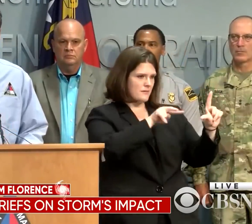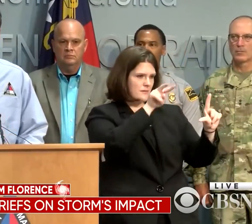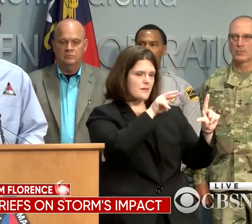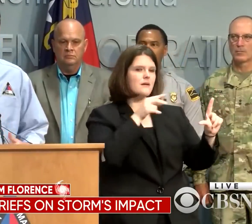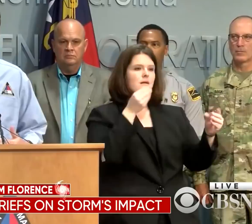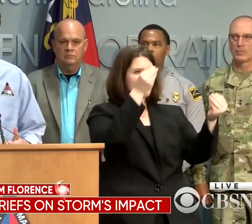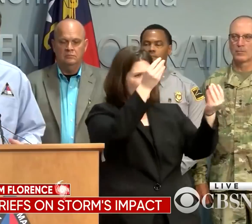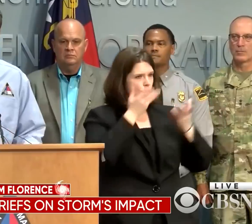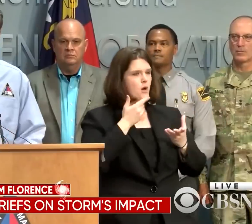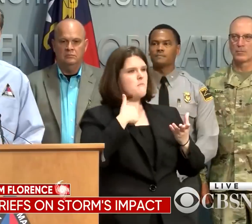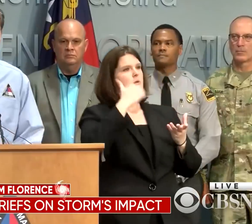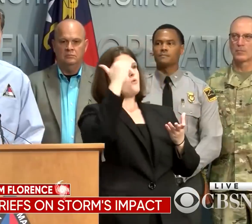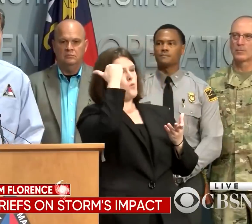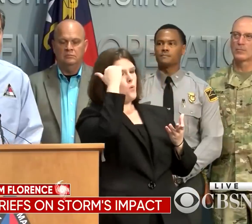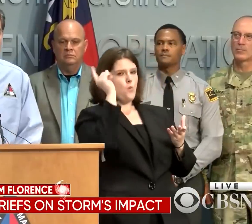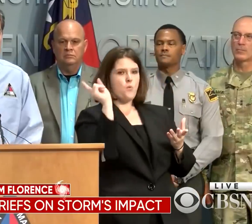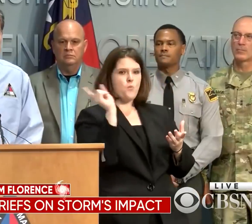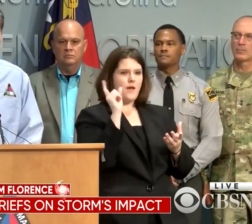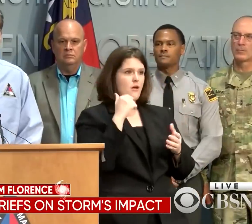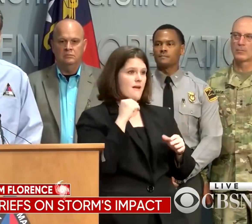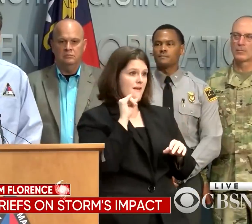aware of local